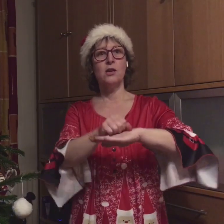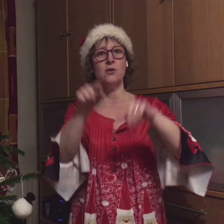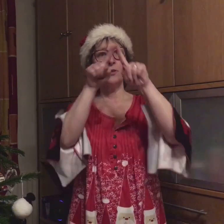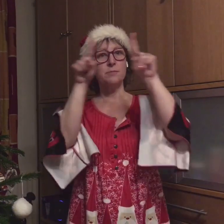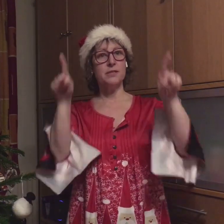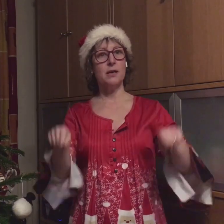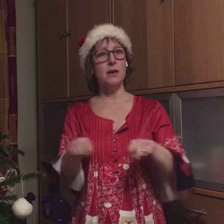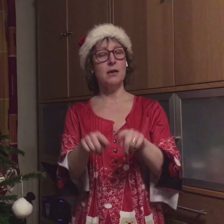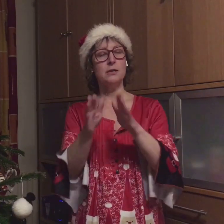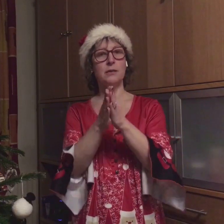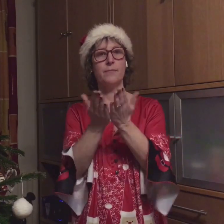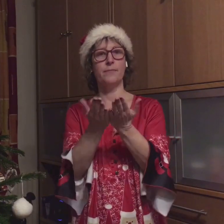Christmas card.